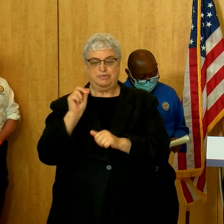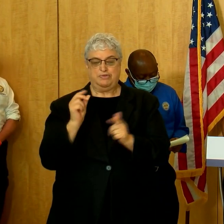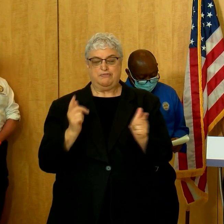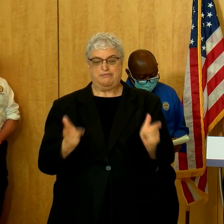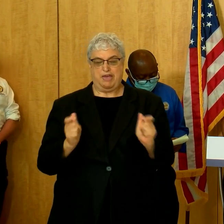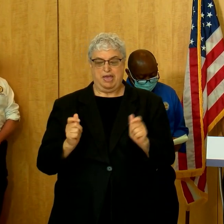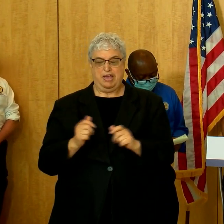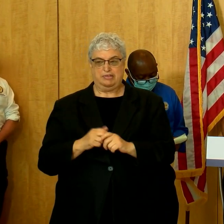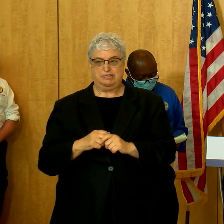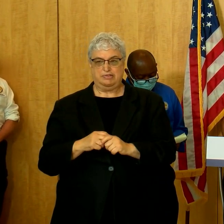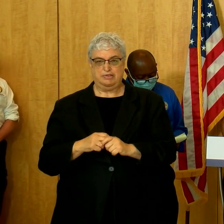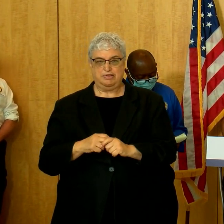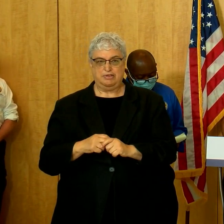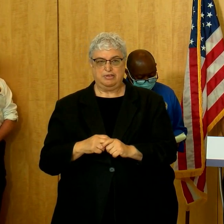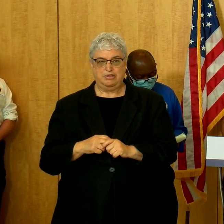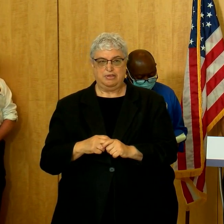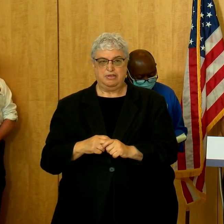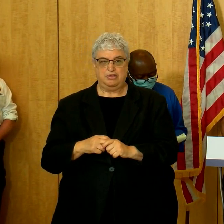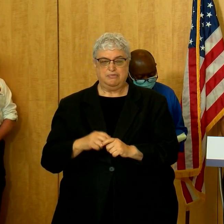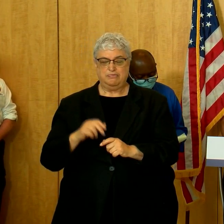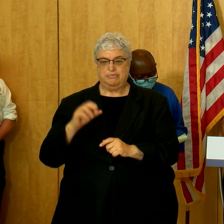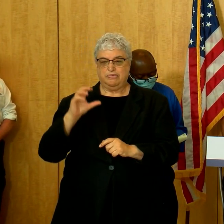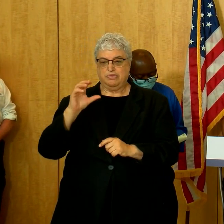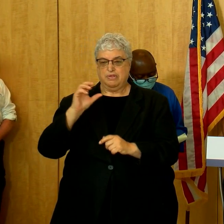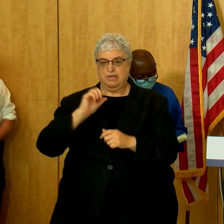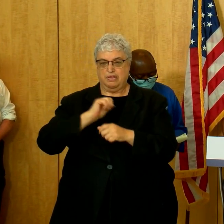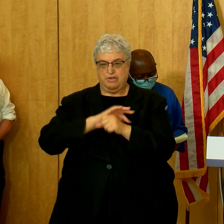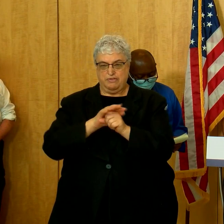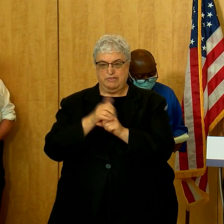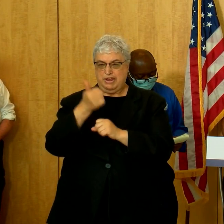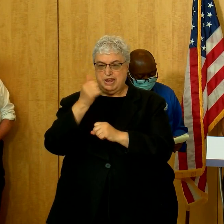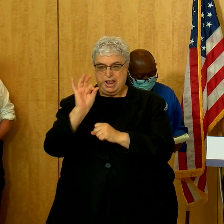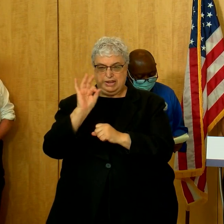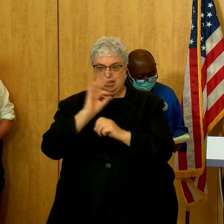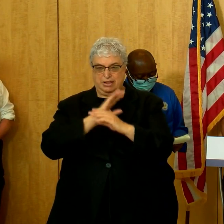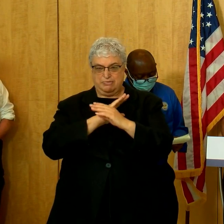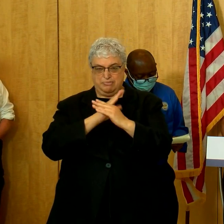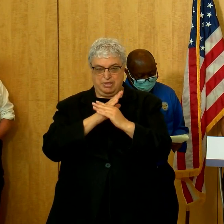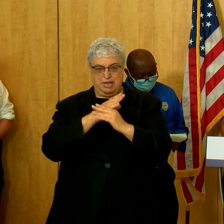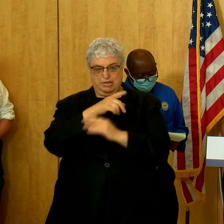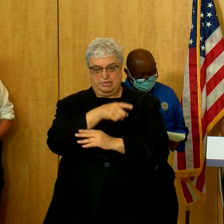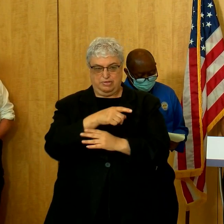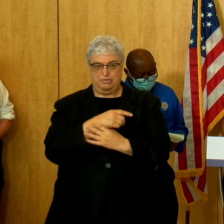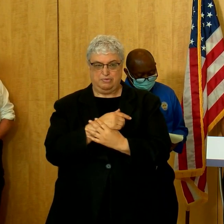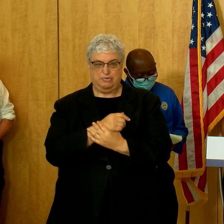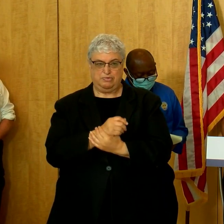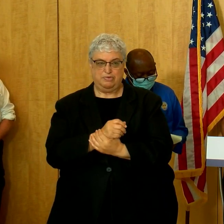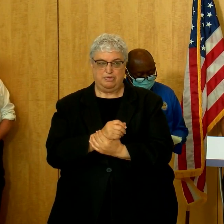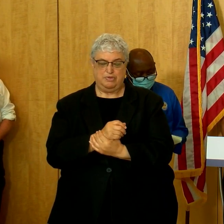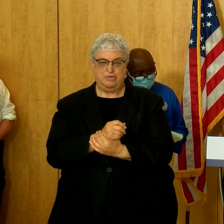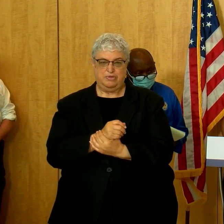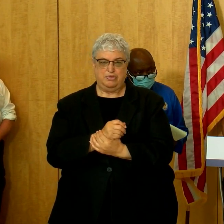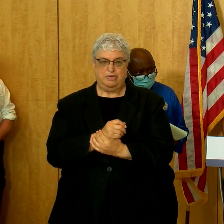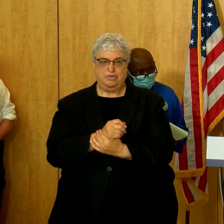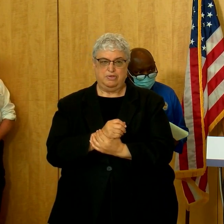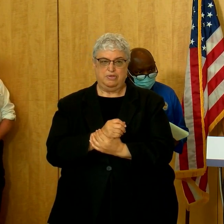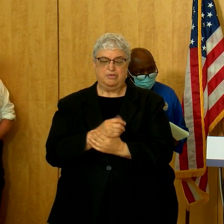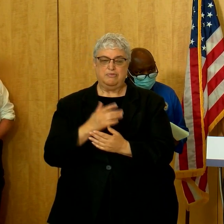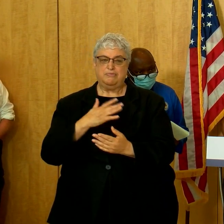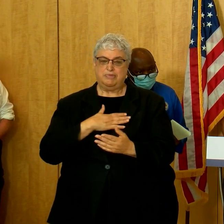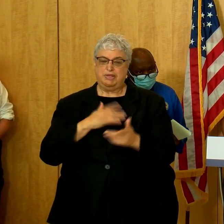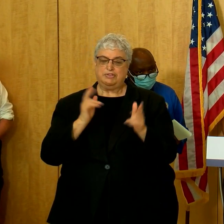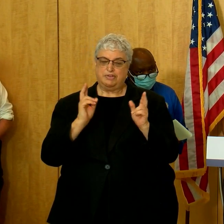promptly. Don't let the Corona 19 or the COVID-19 issues prevent you from